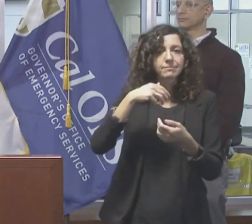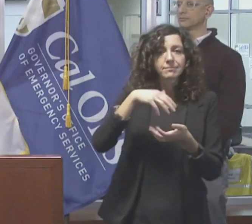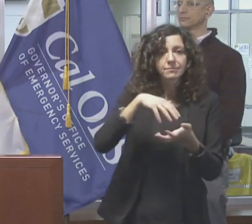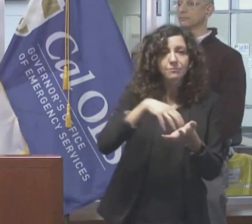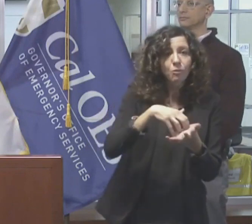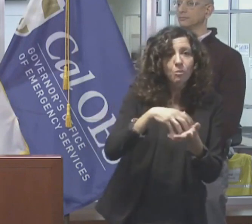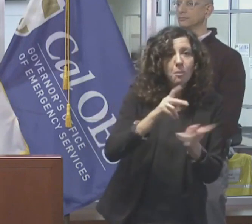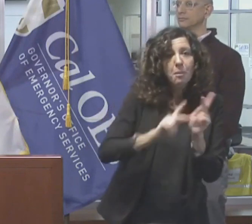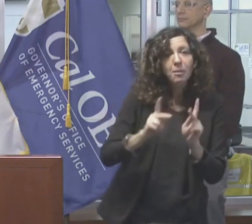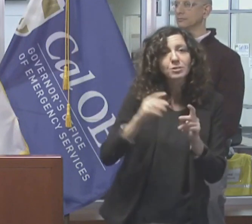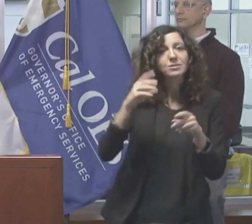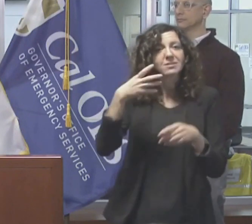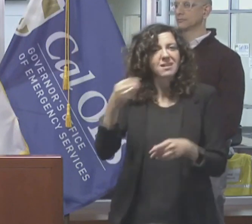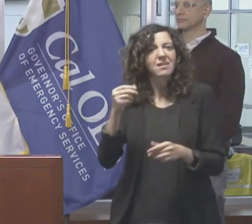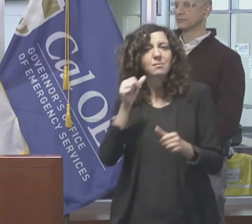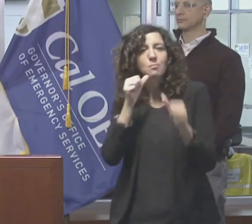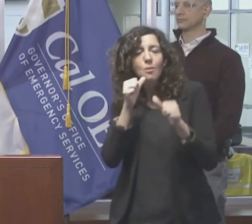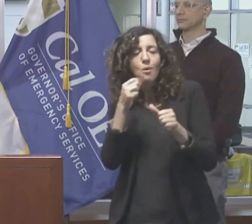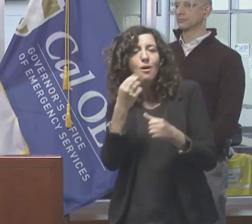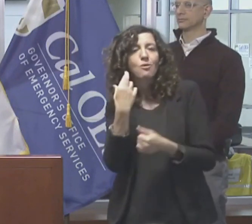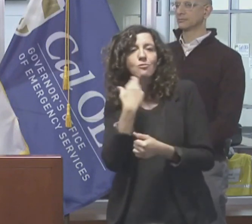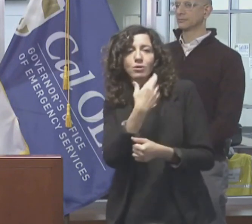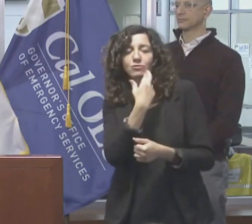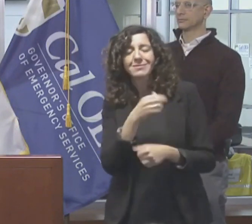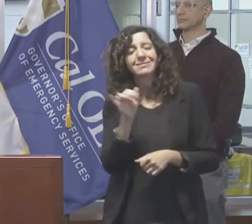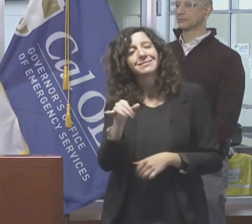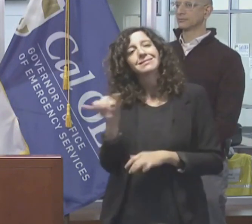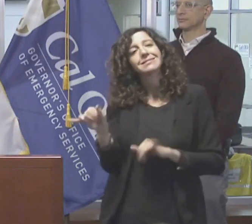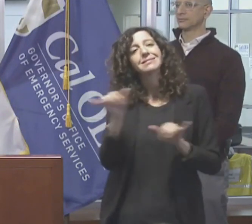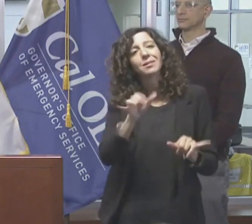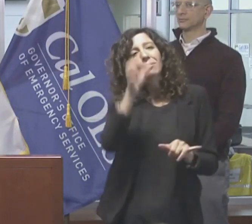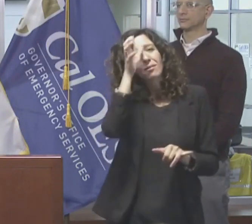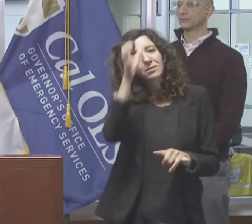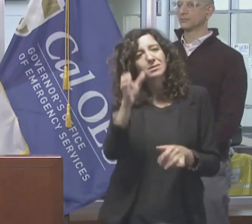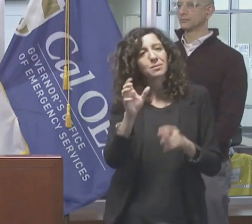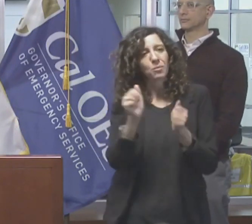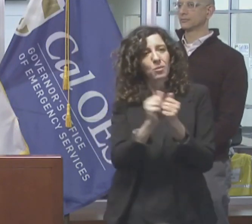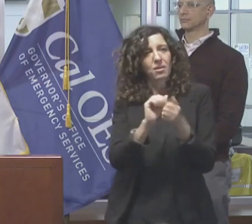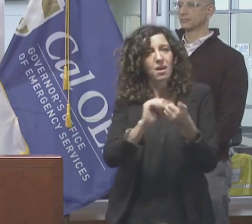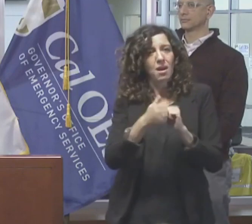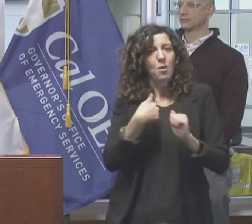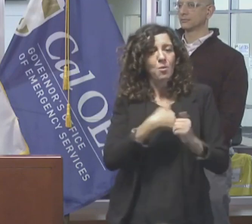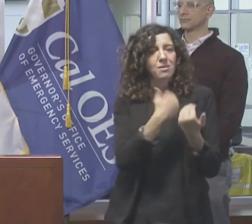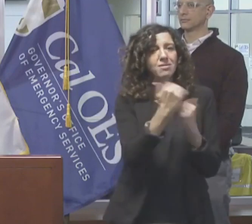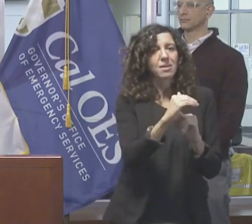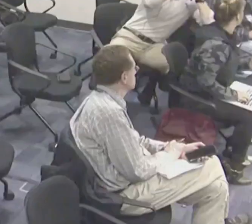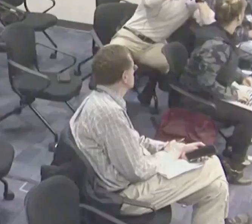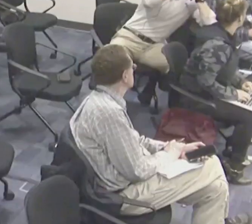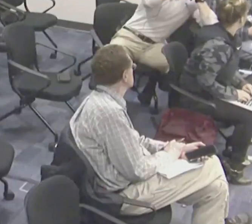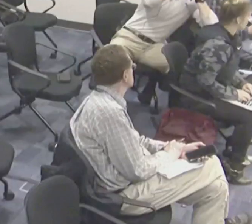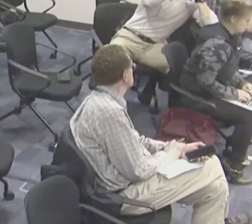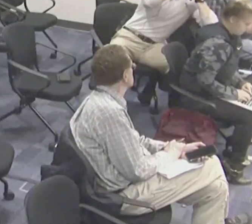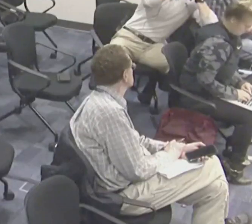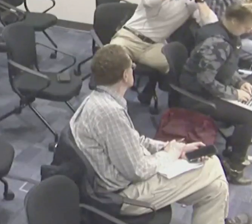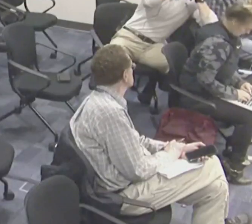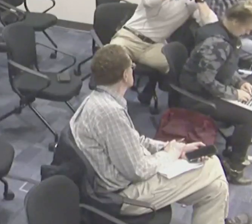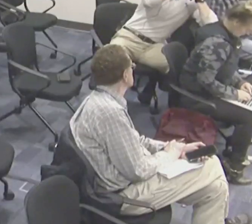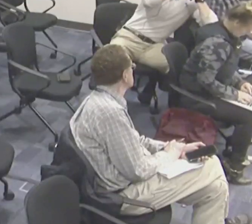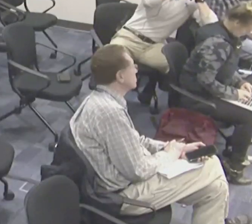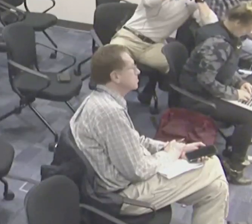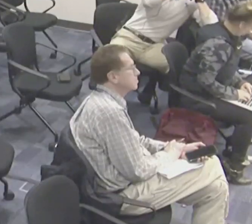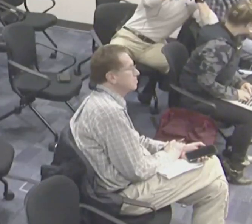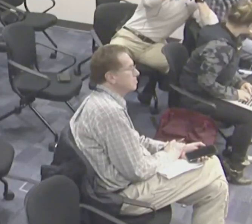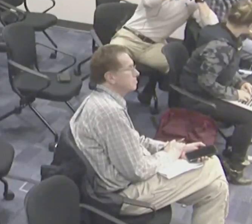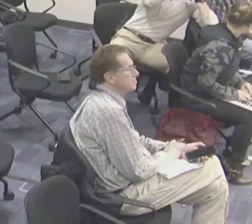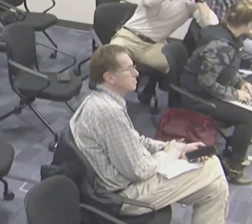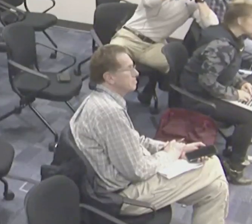the same lines that we advanced on large gatherings will take shape. The governors of Illinois and Ohio ordered